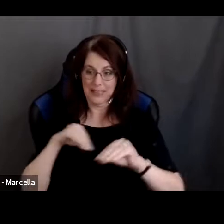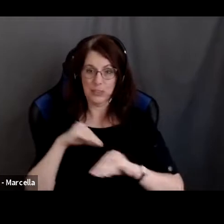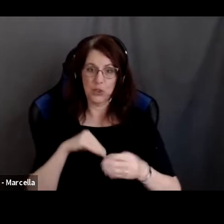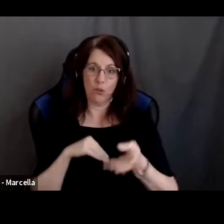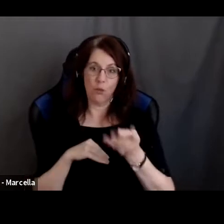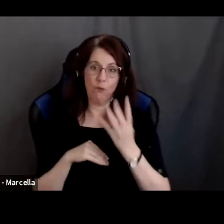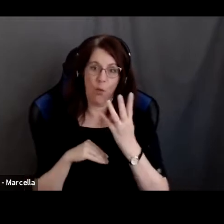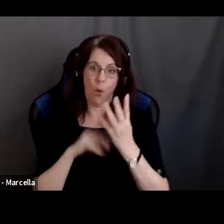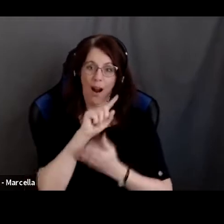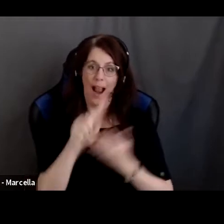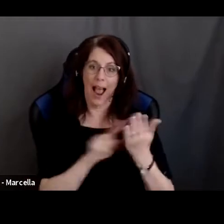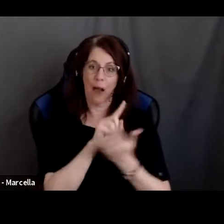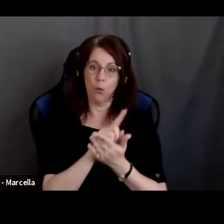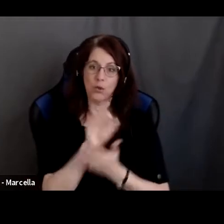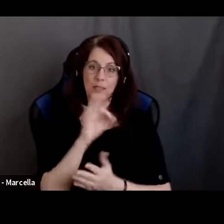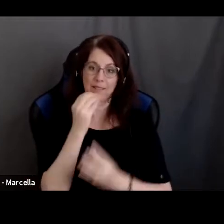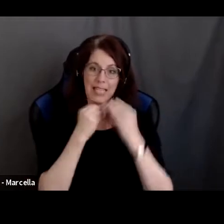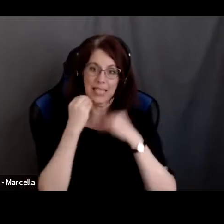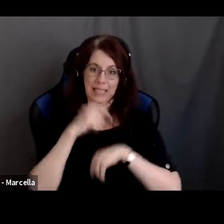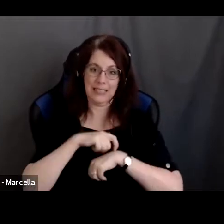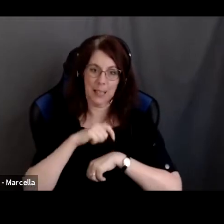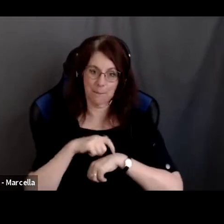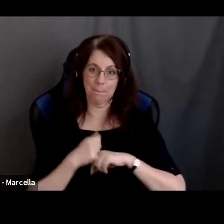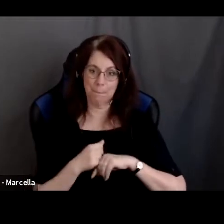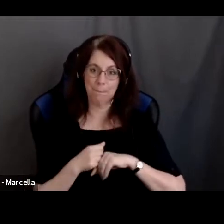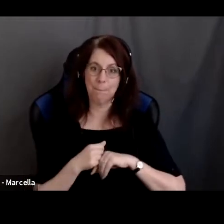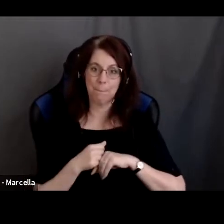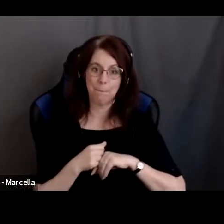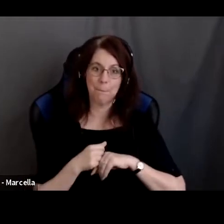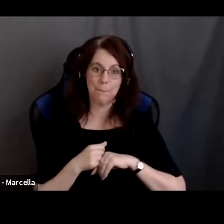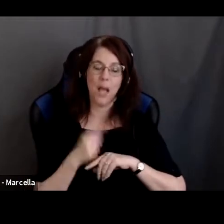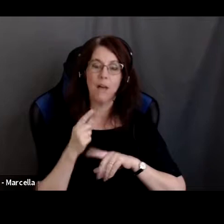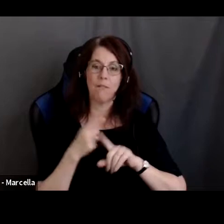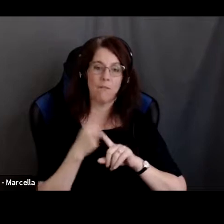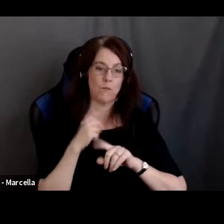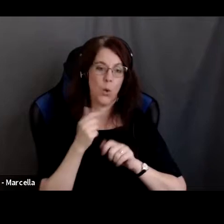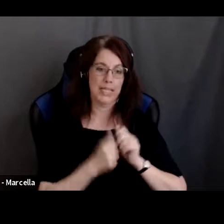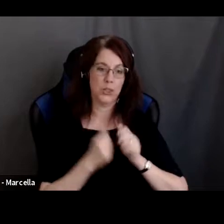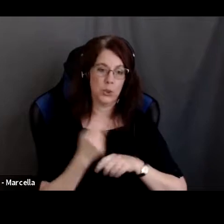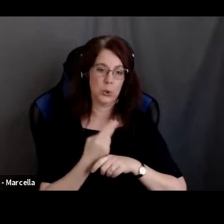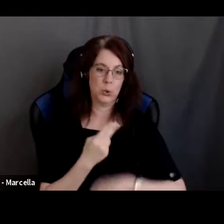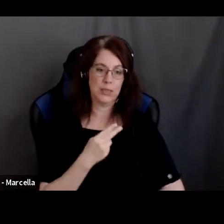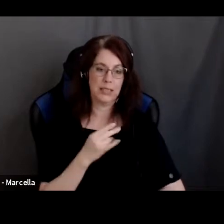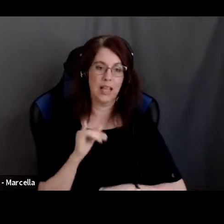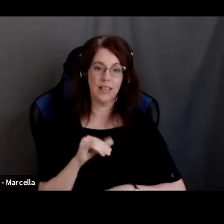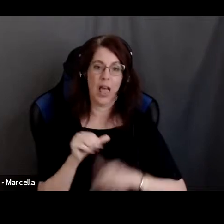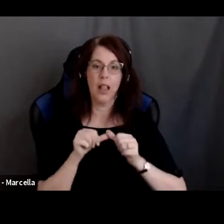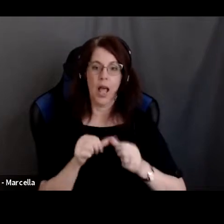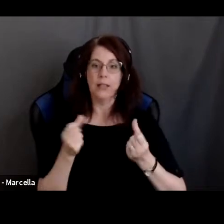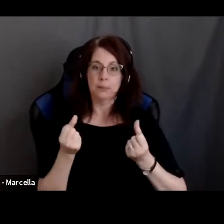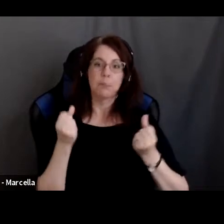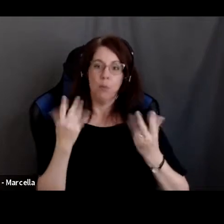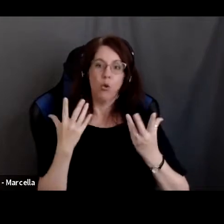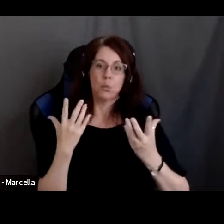4 hours of eating time out of it, out of each use. And that tends to last people multiple